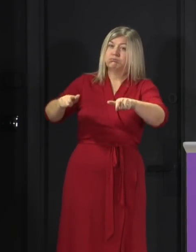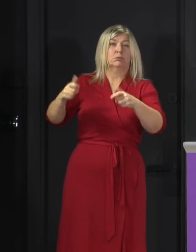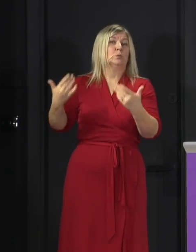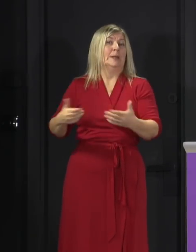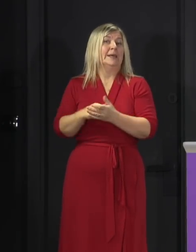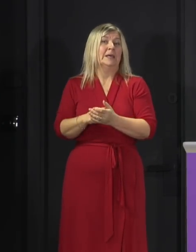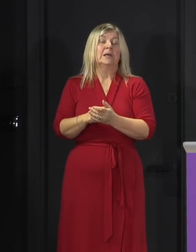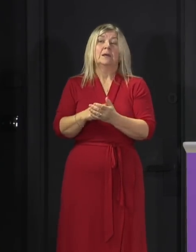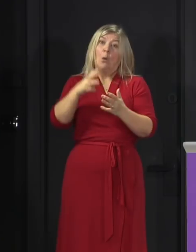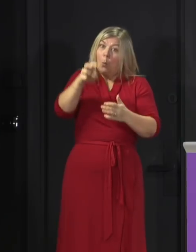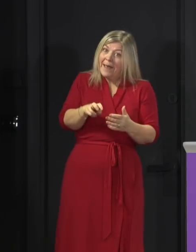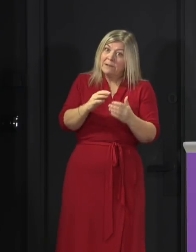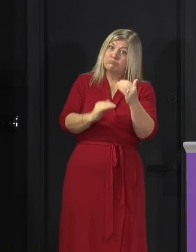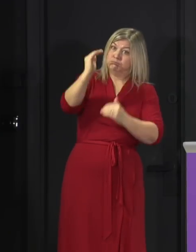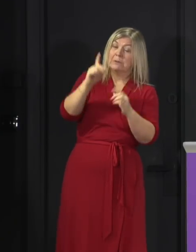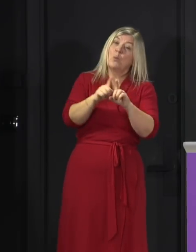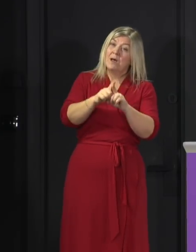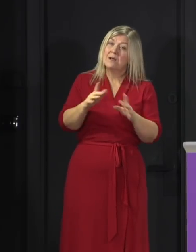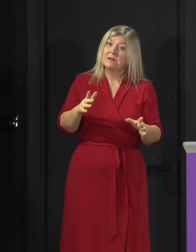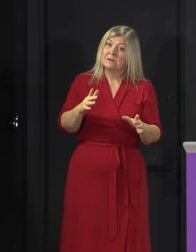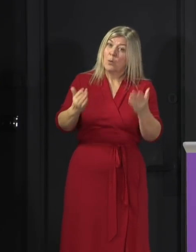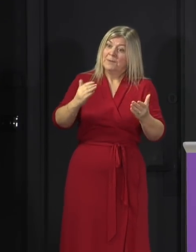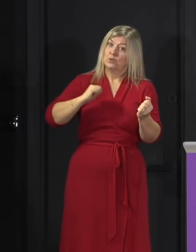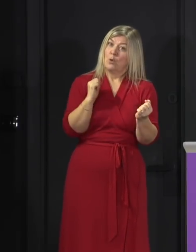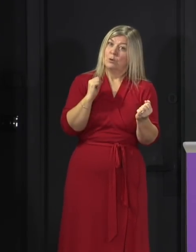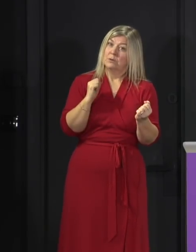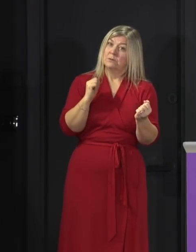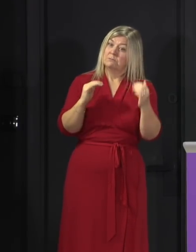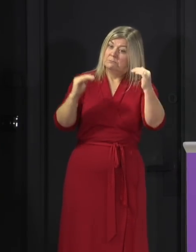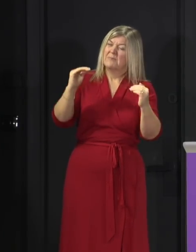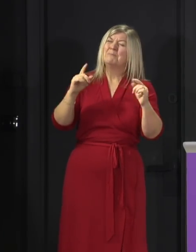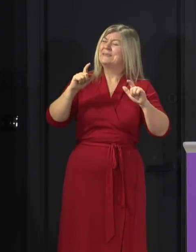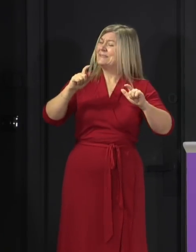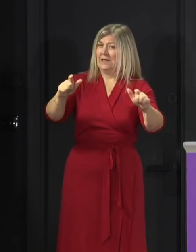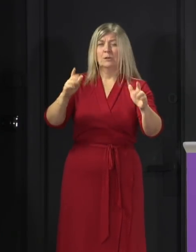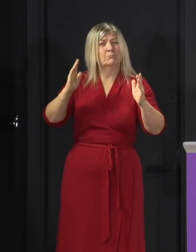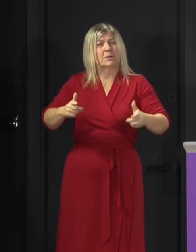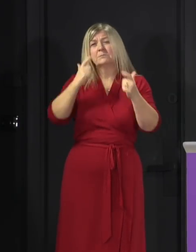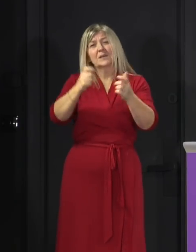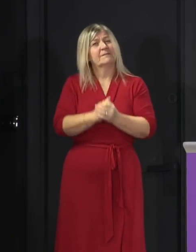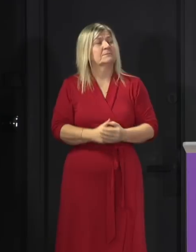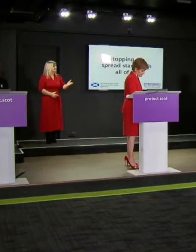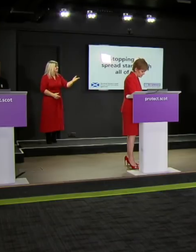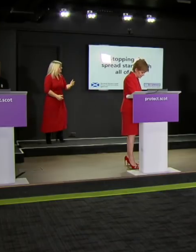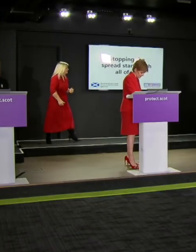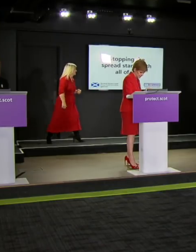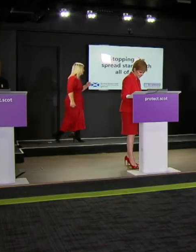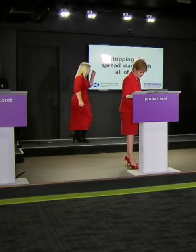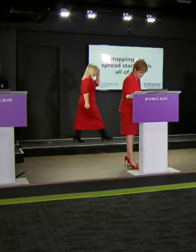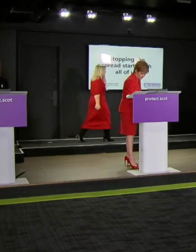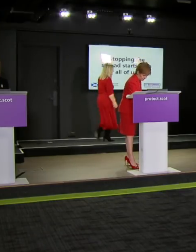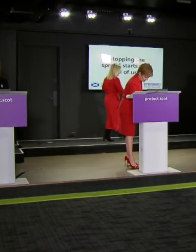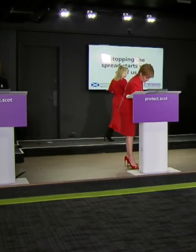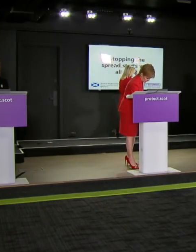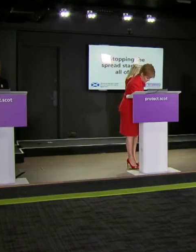of the virus than we do right now. But all of that should be a reminder that we have to be on our guard every single day right now. Gregor. Thanks